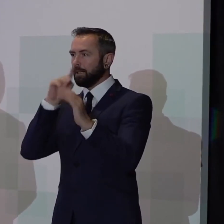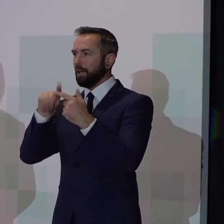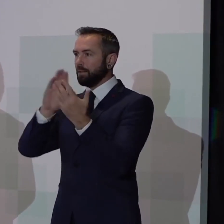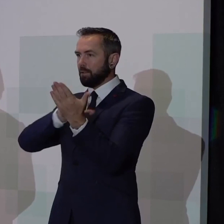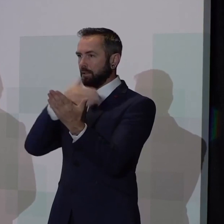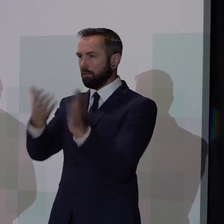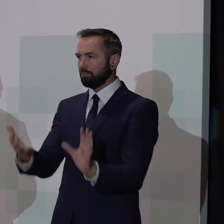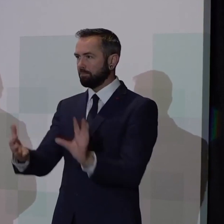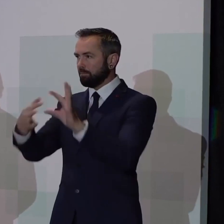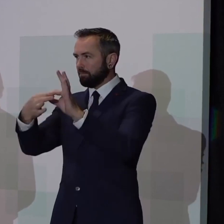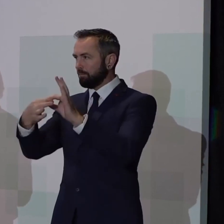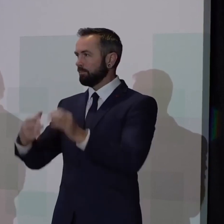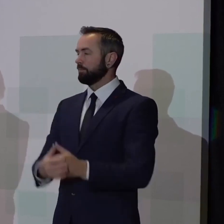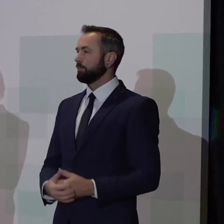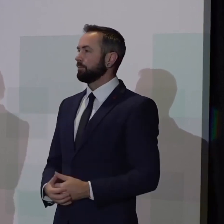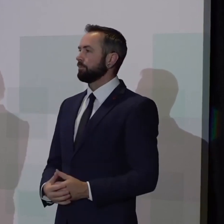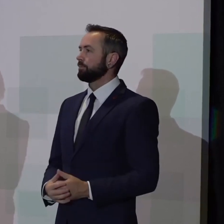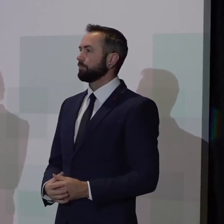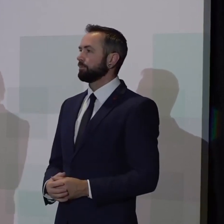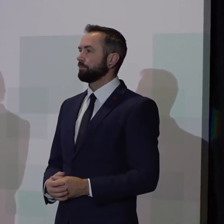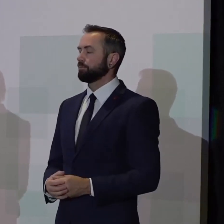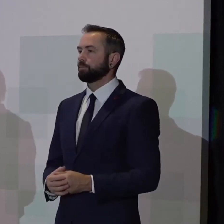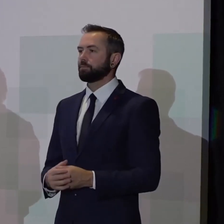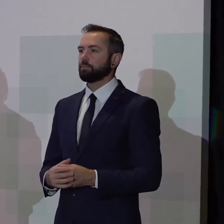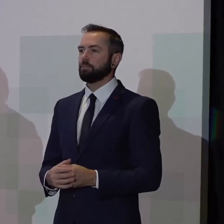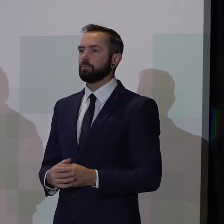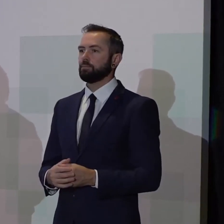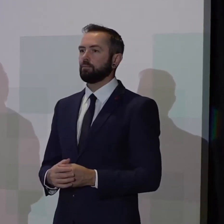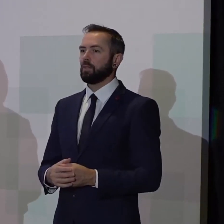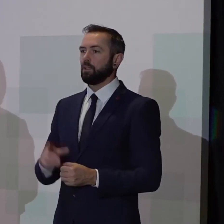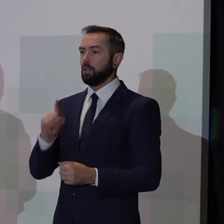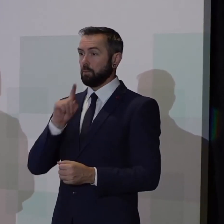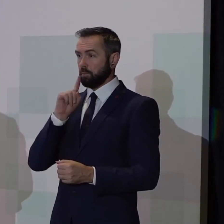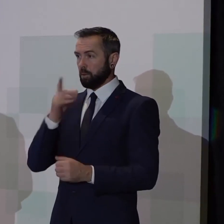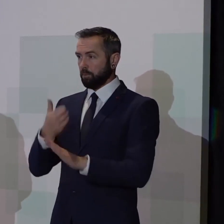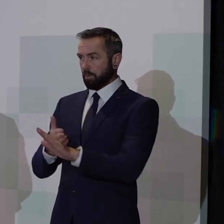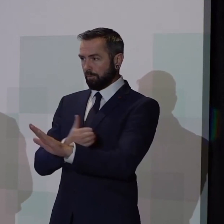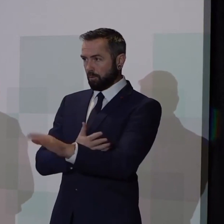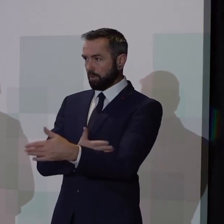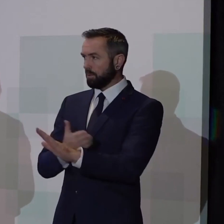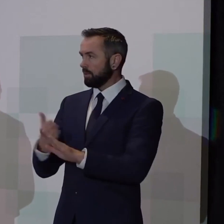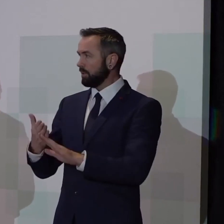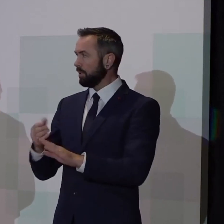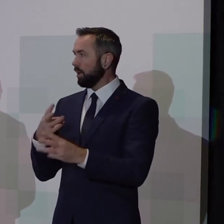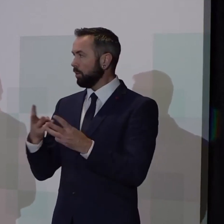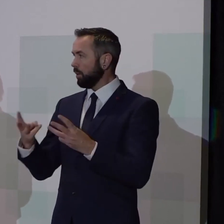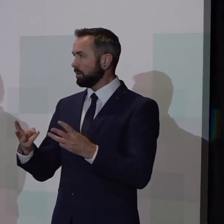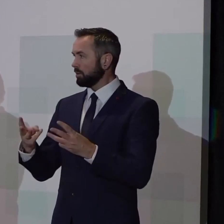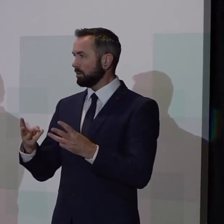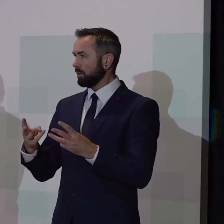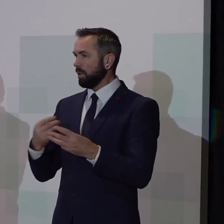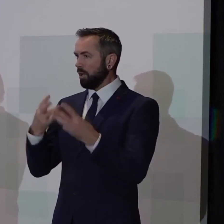and the policies that are shaped by it. But before we come to these issues, I just want to recall the work that was done